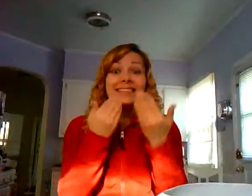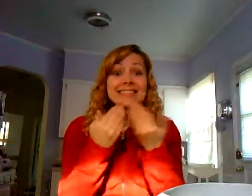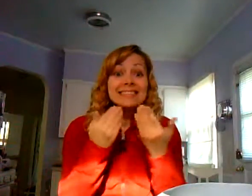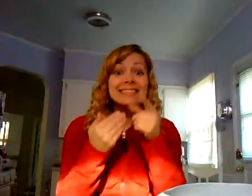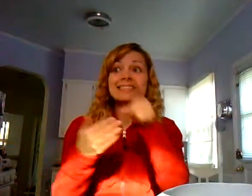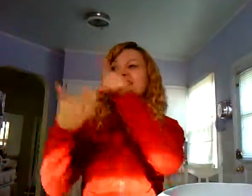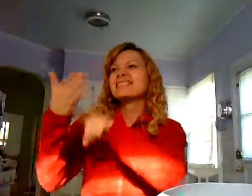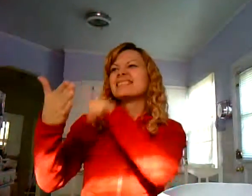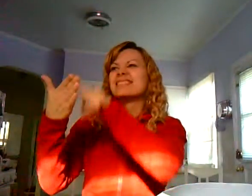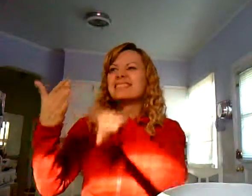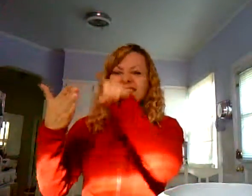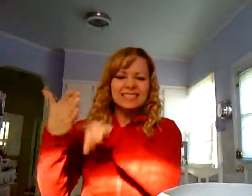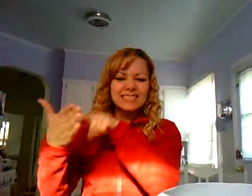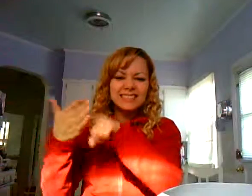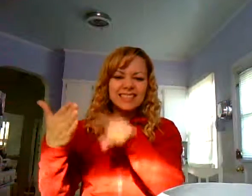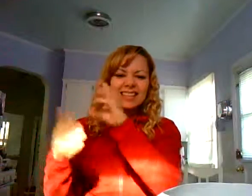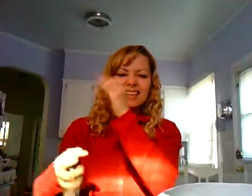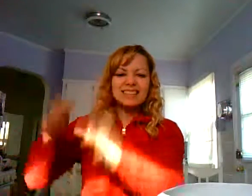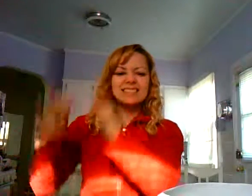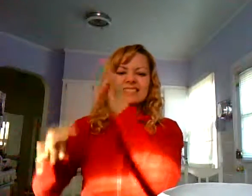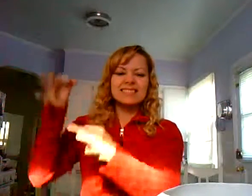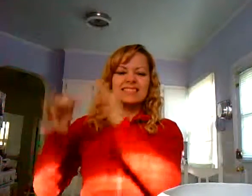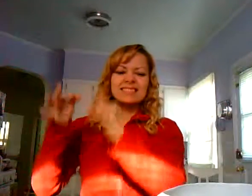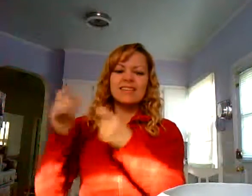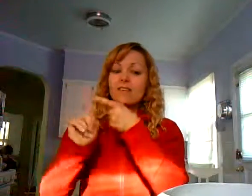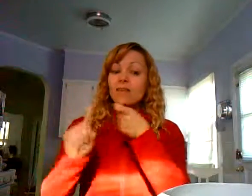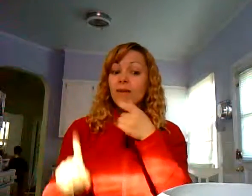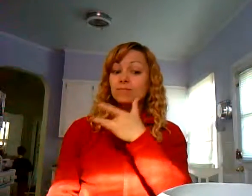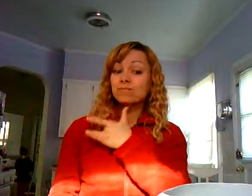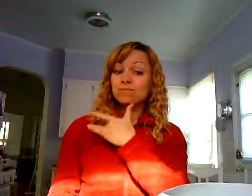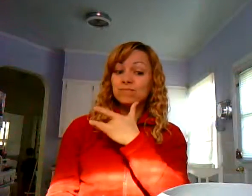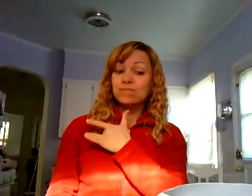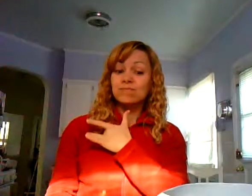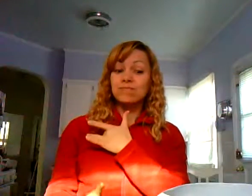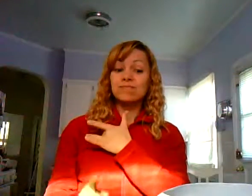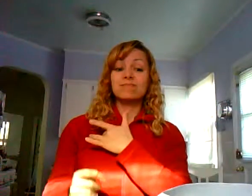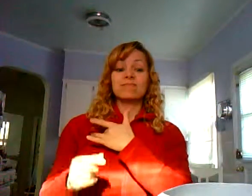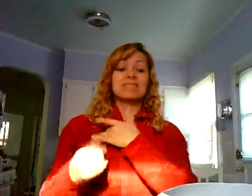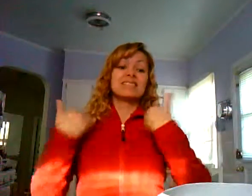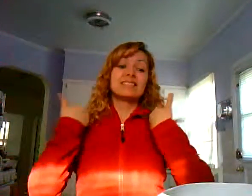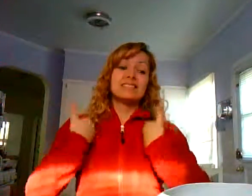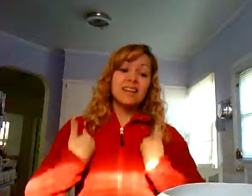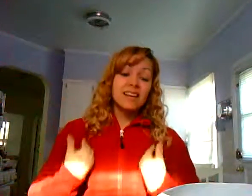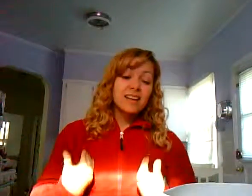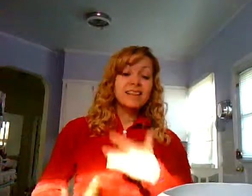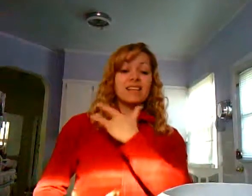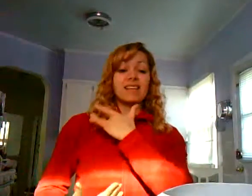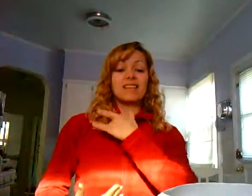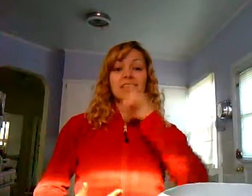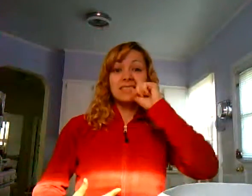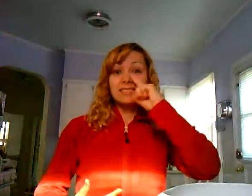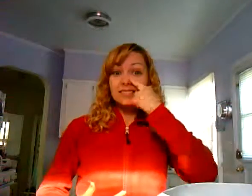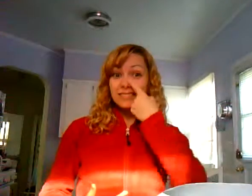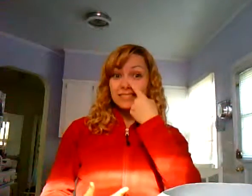It's very easy to become critical to judge because that's what the heart's inclination is to do